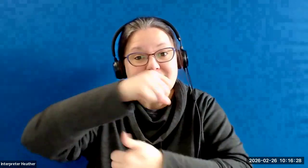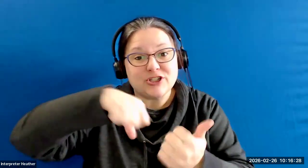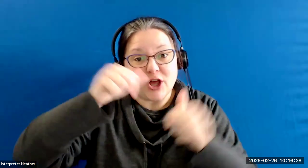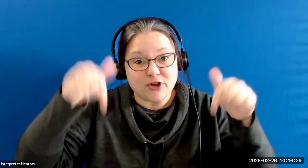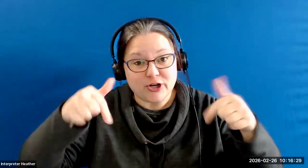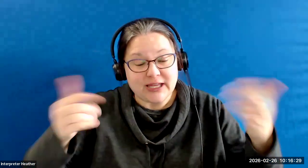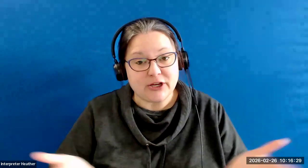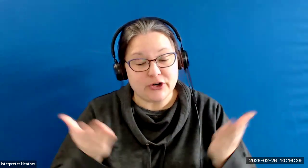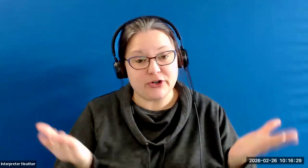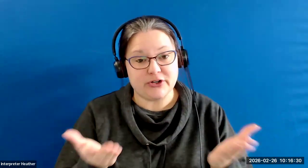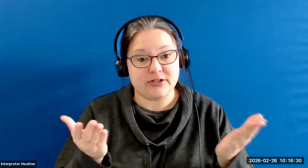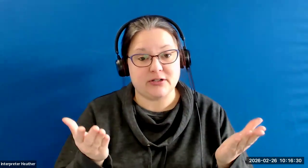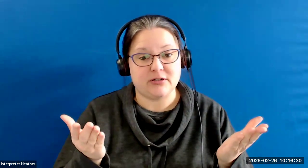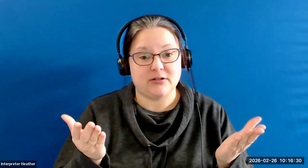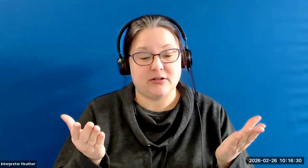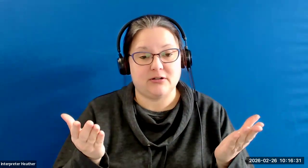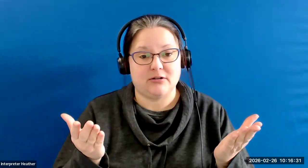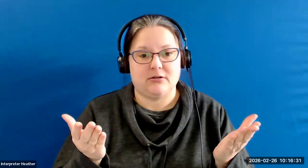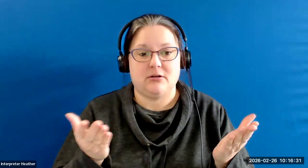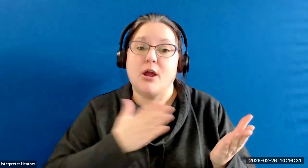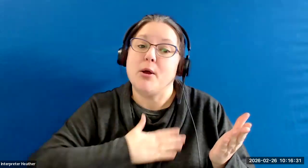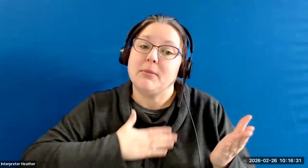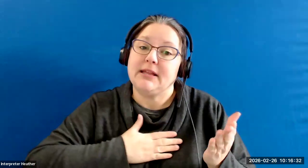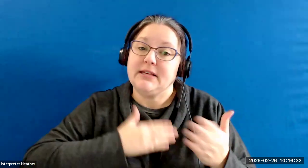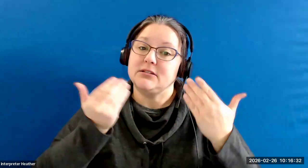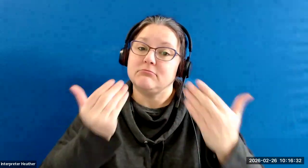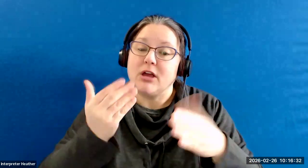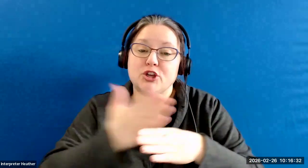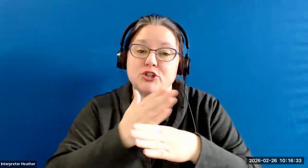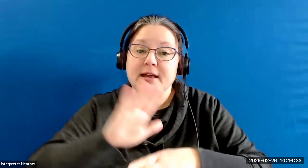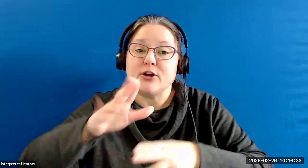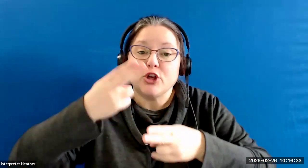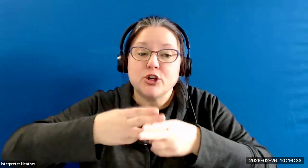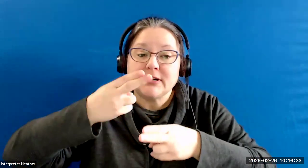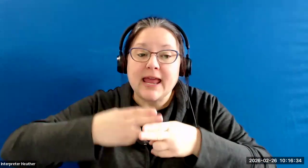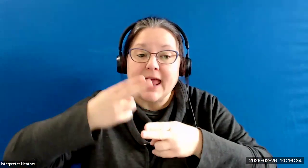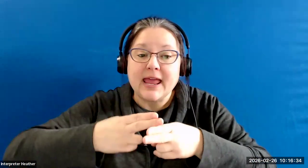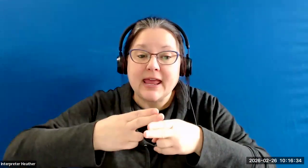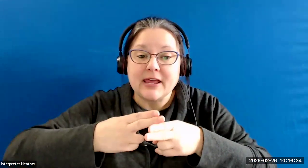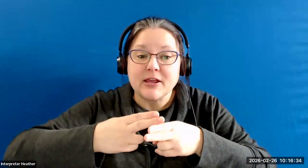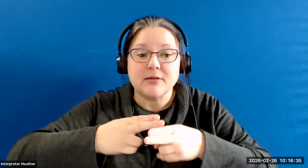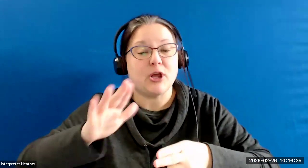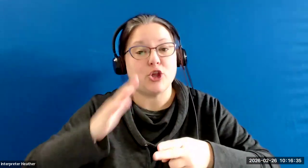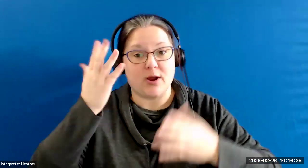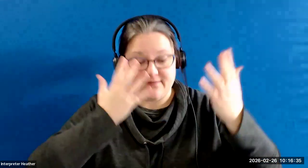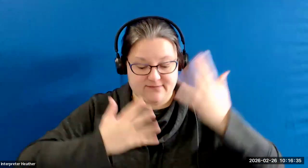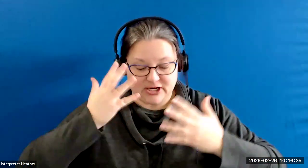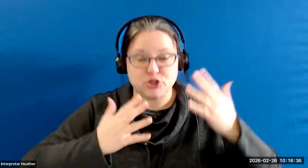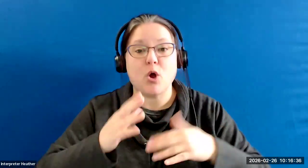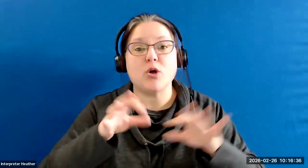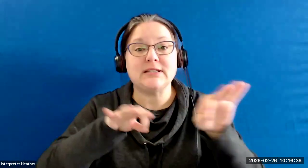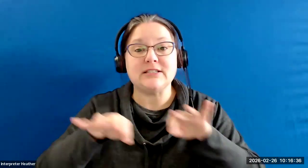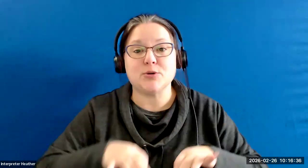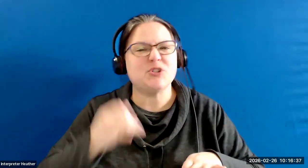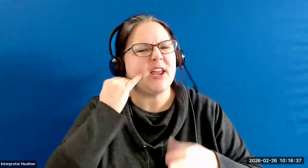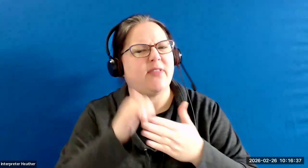room. Please share your name, pronouns, and visual description, if that's comfortable for